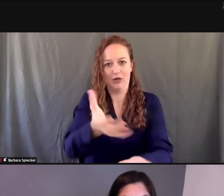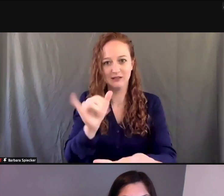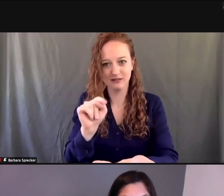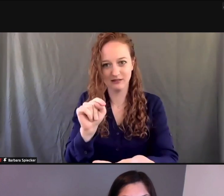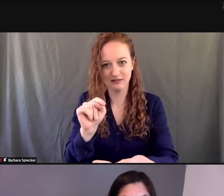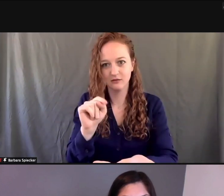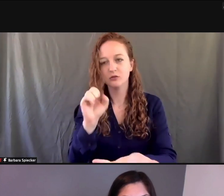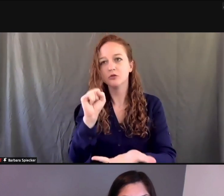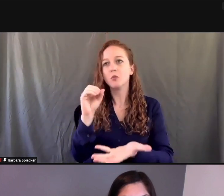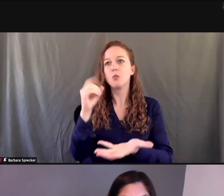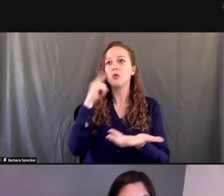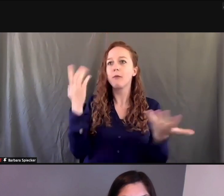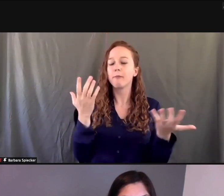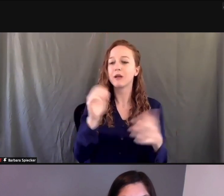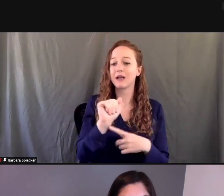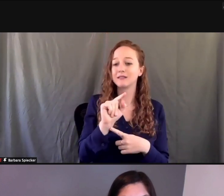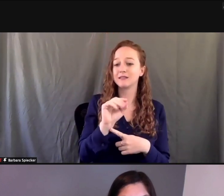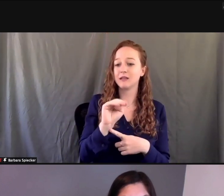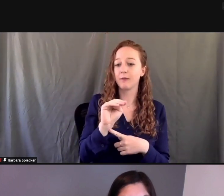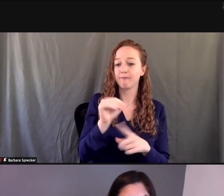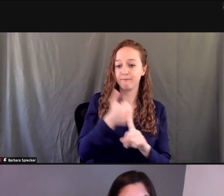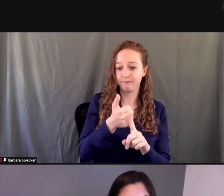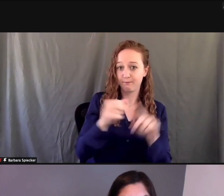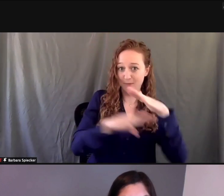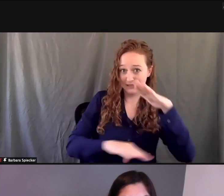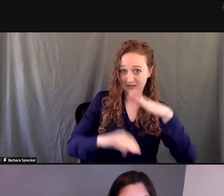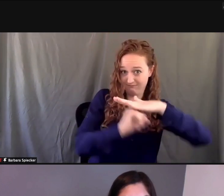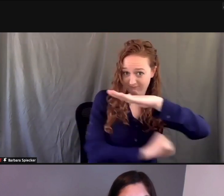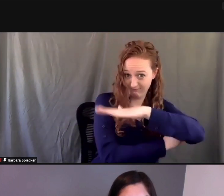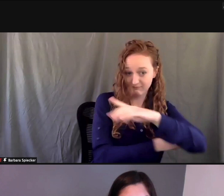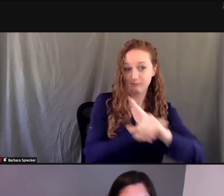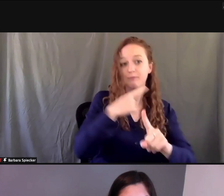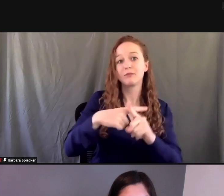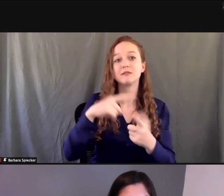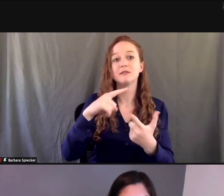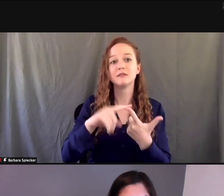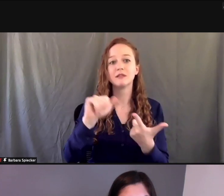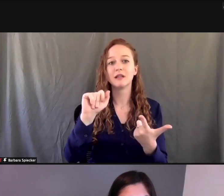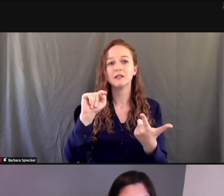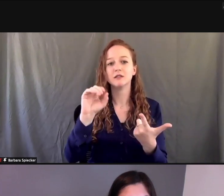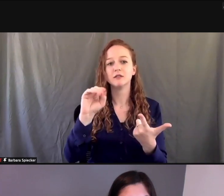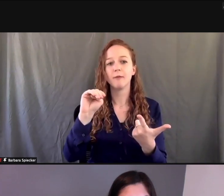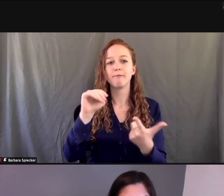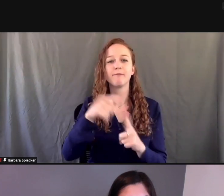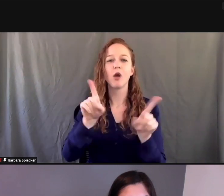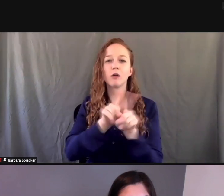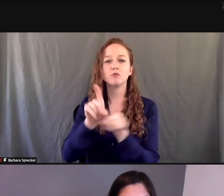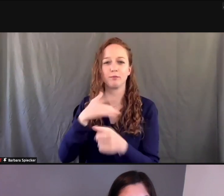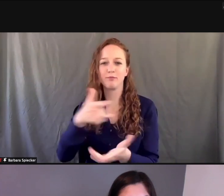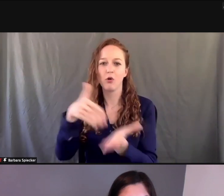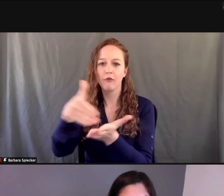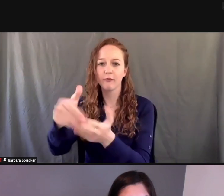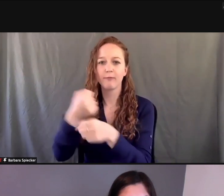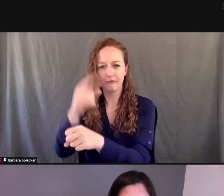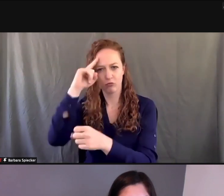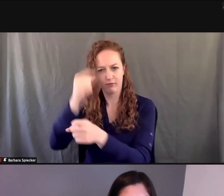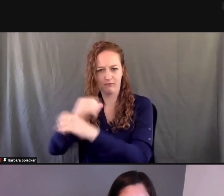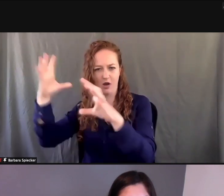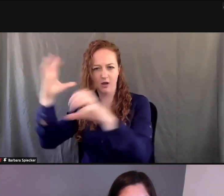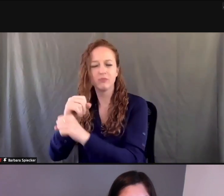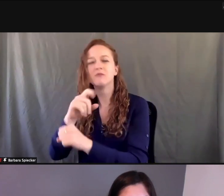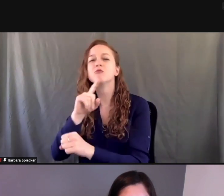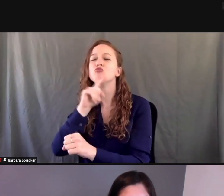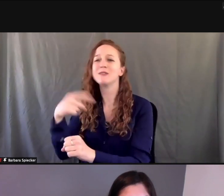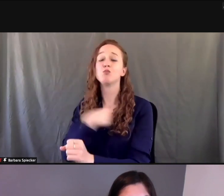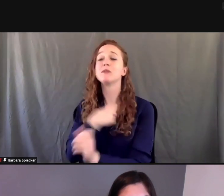in science? And really, the atom. That is the most basic element and building block to